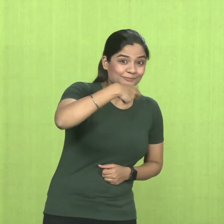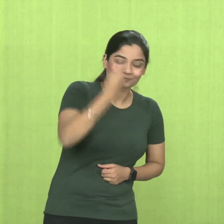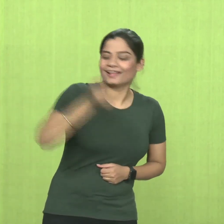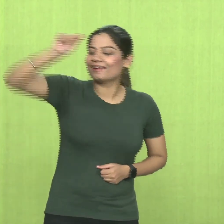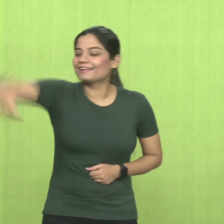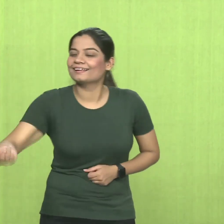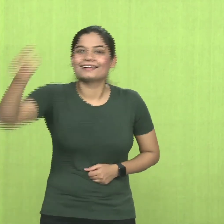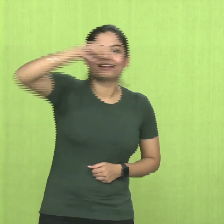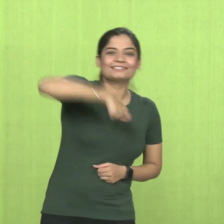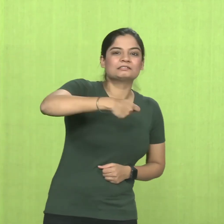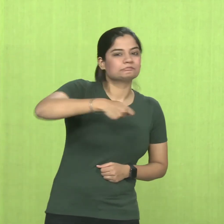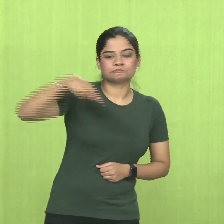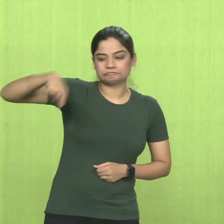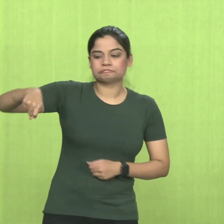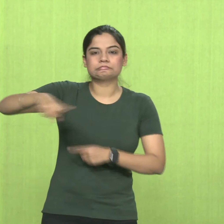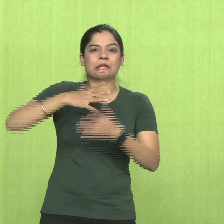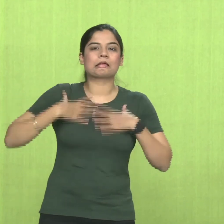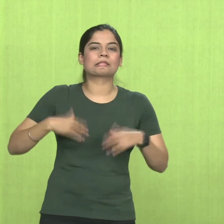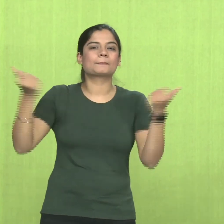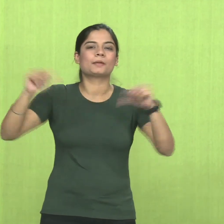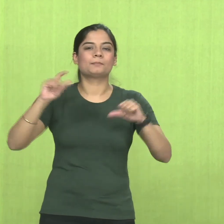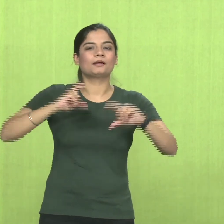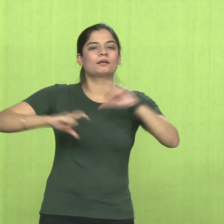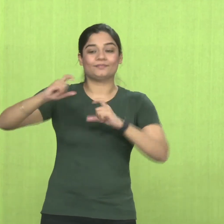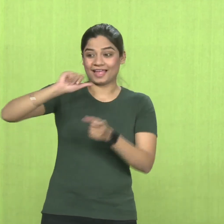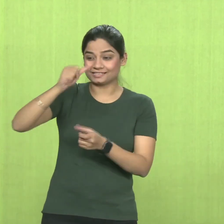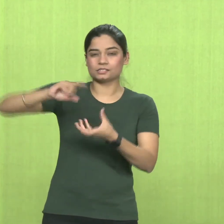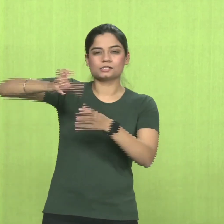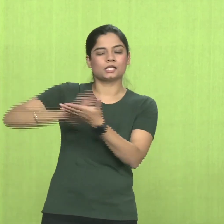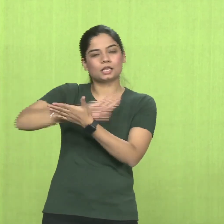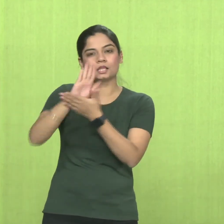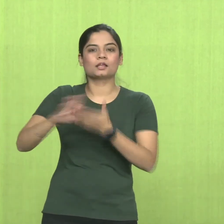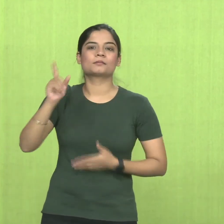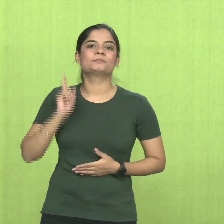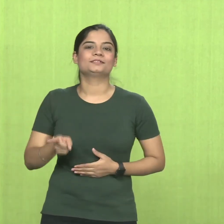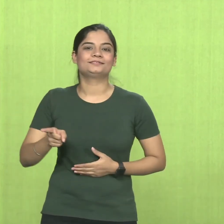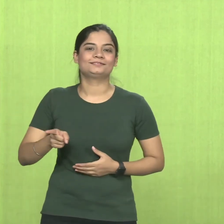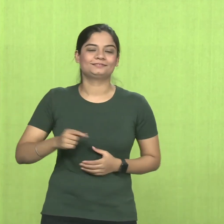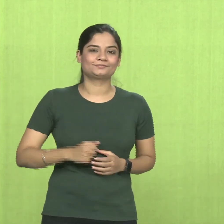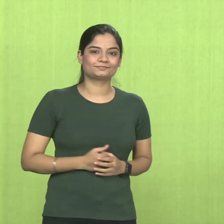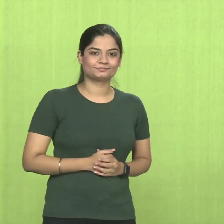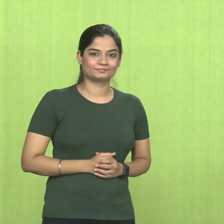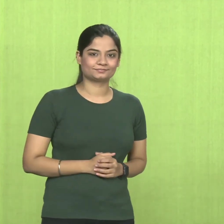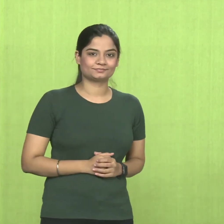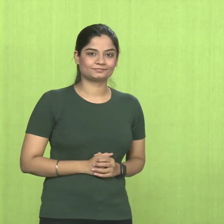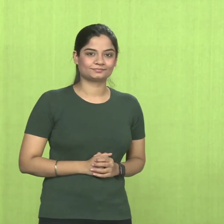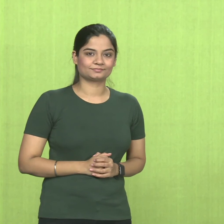And don't put an already used spoon inside the jar.